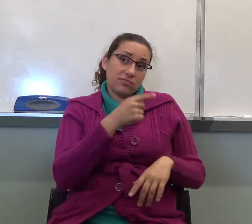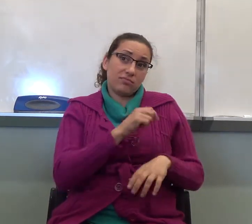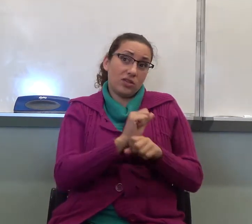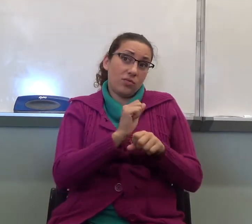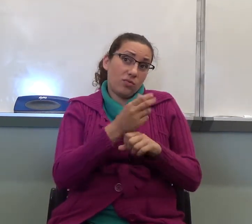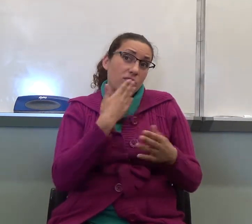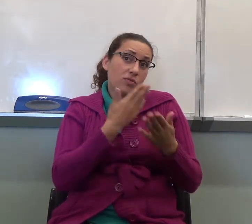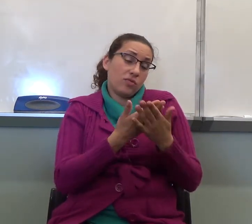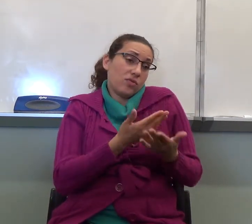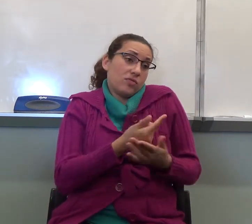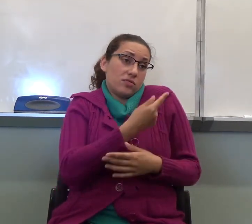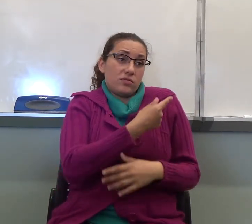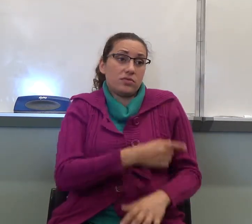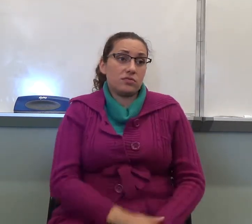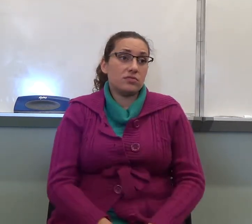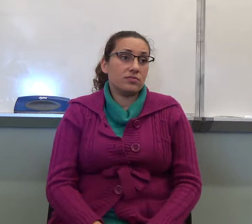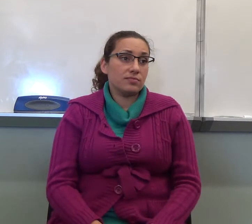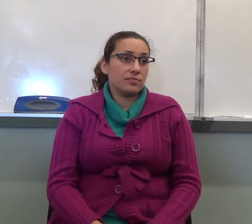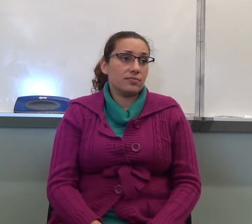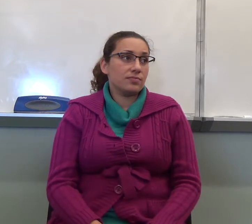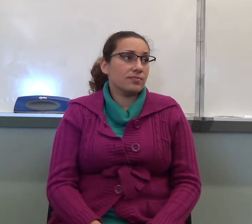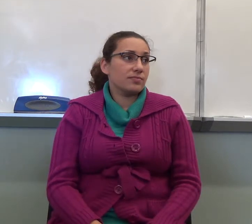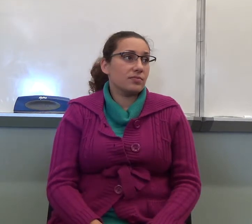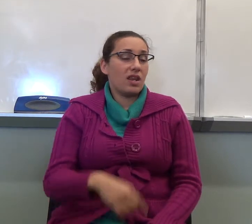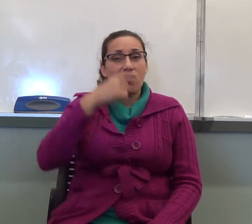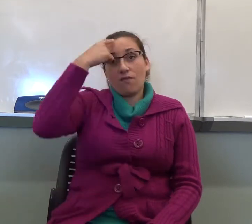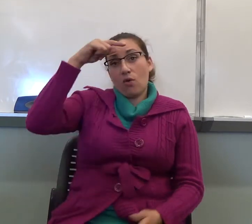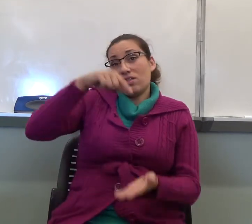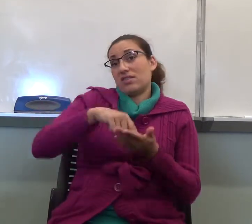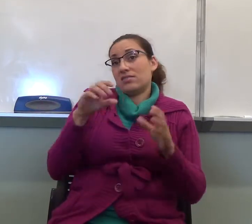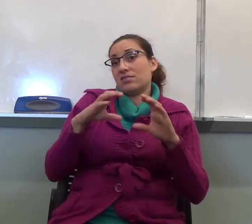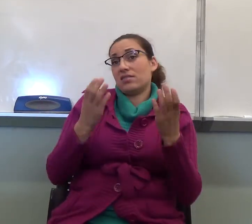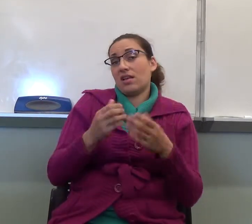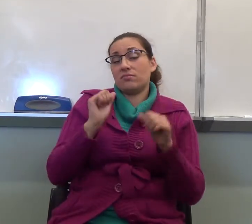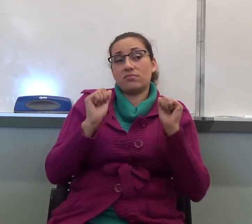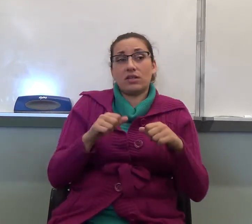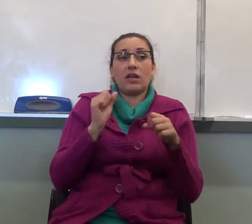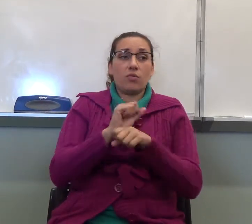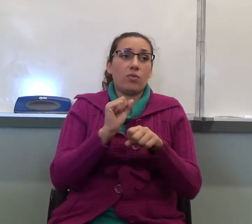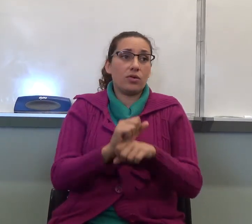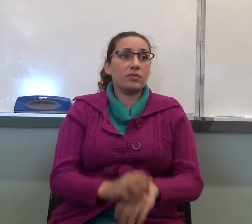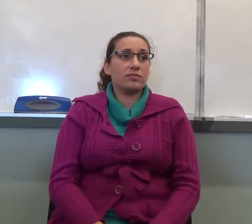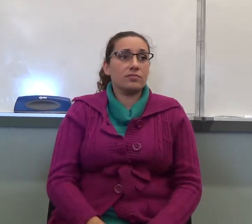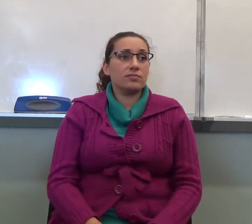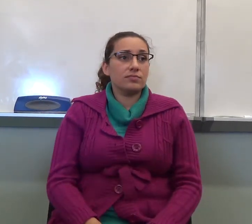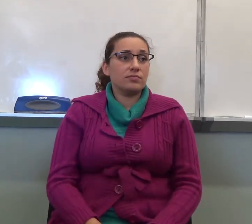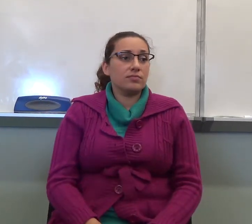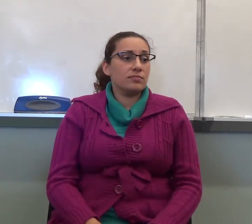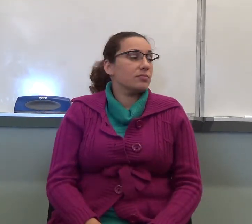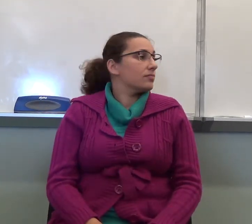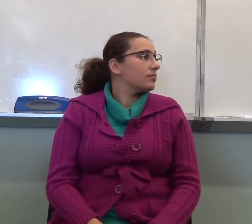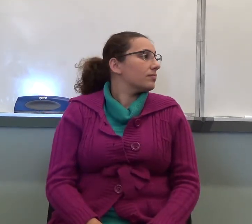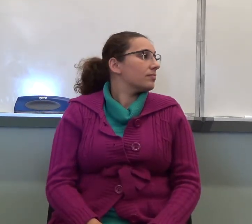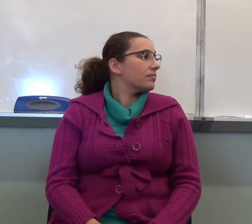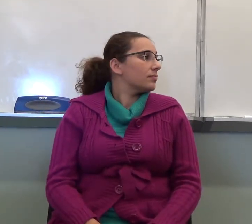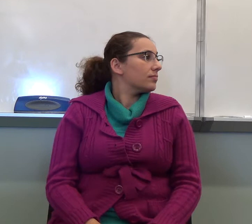class. You were reducing at 18 and 29? You would, You